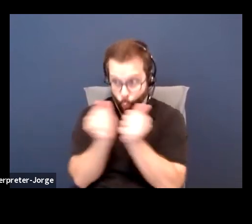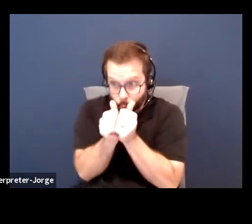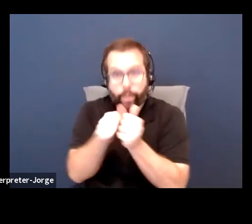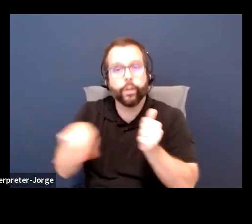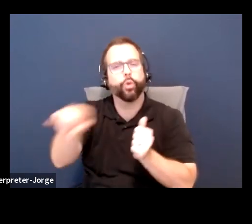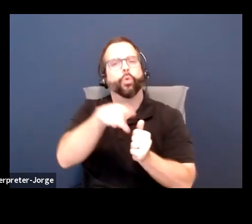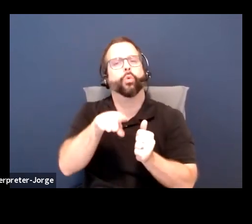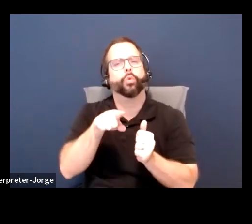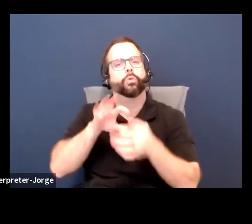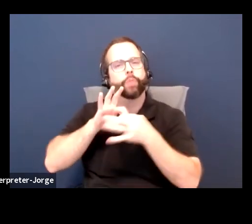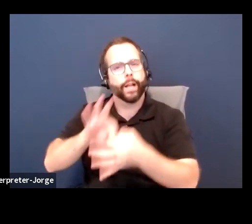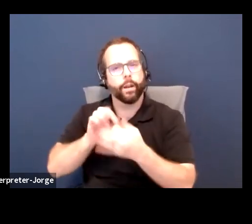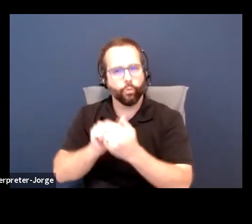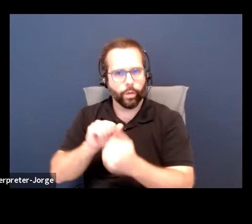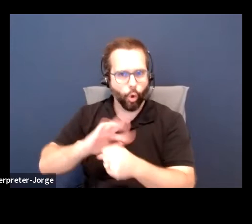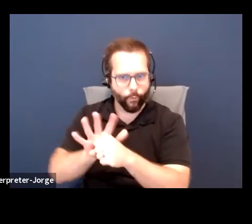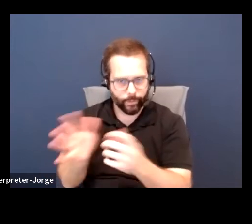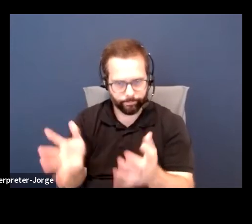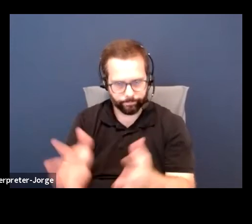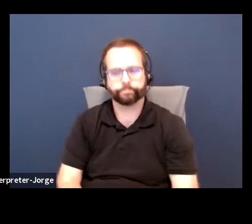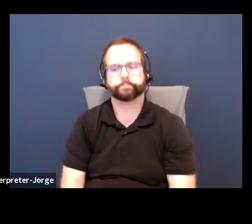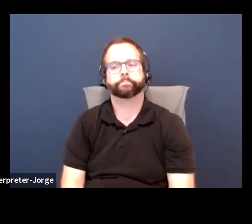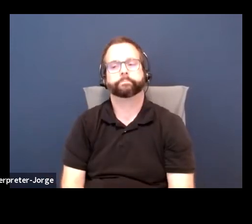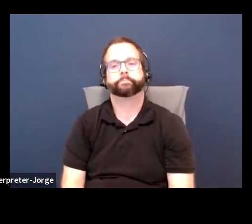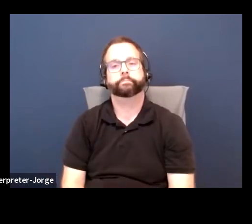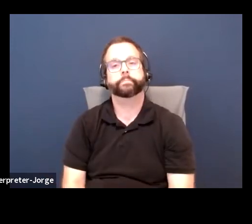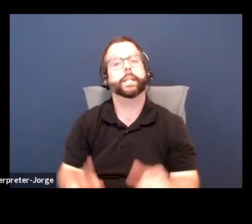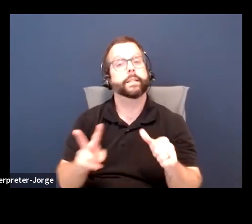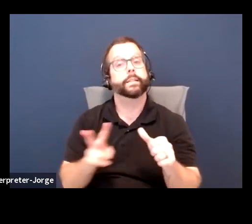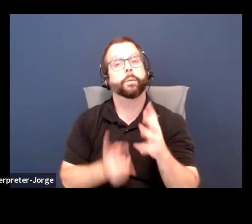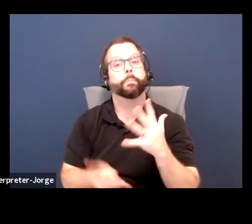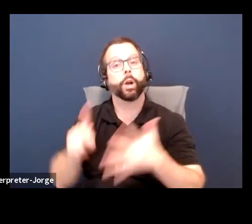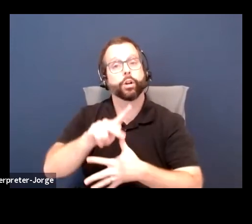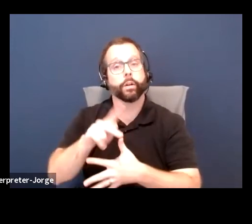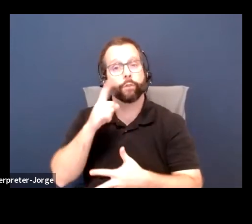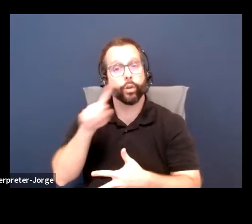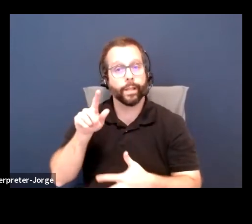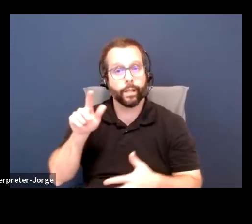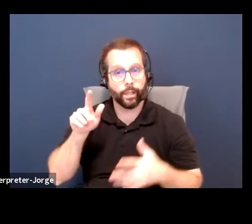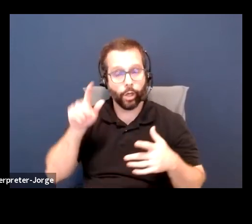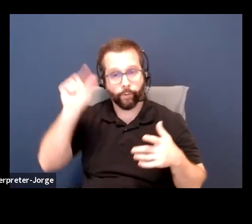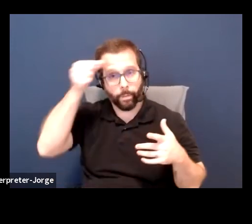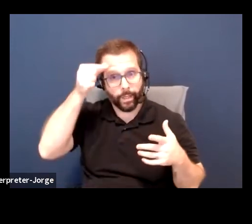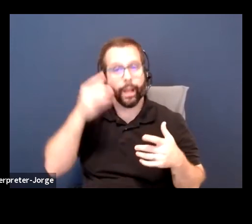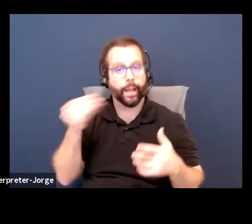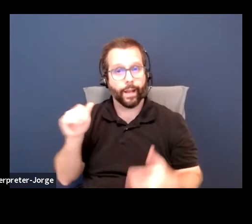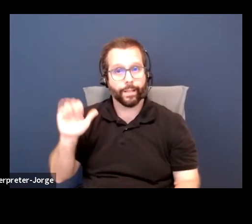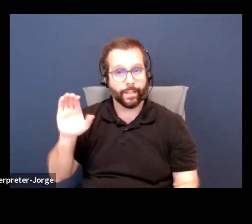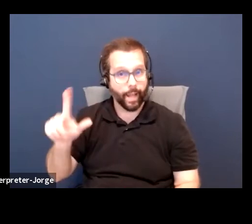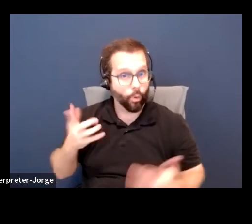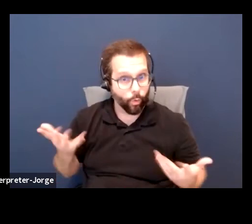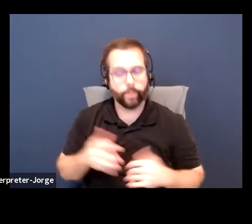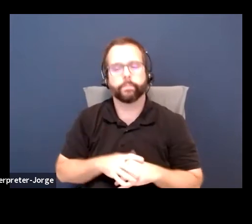COVID. A second priority for the administration and ACL is expanding access to home